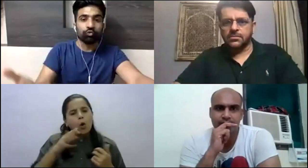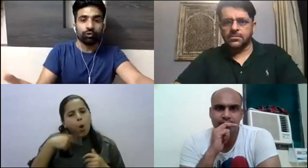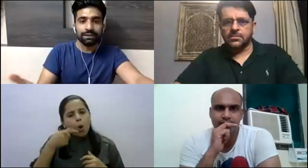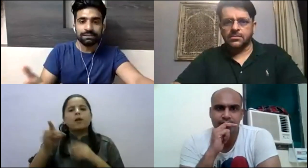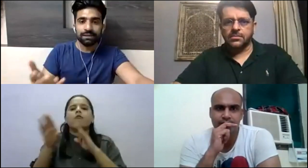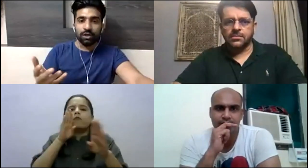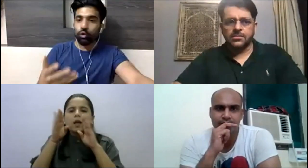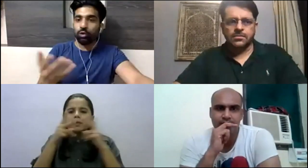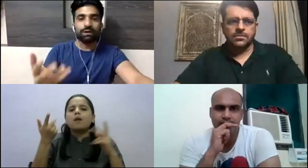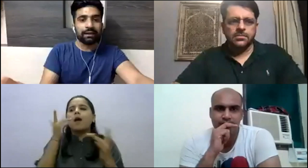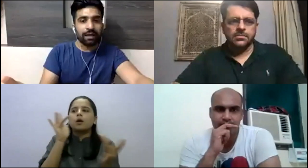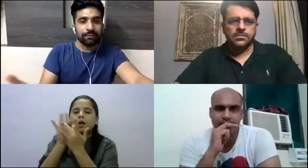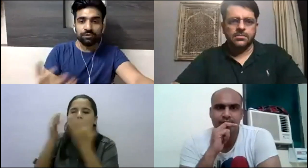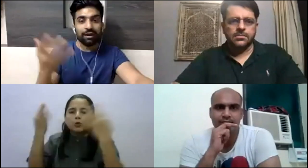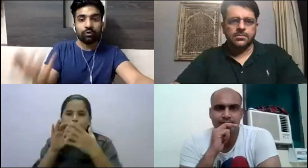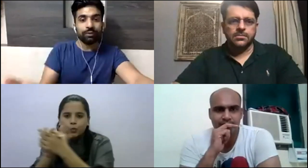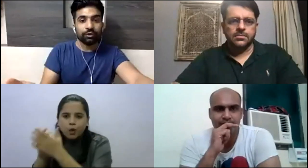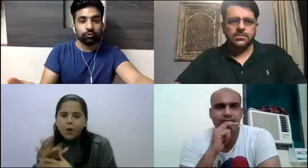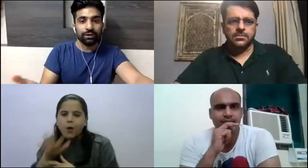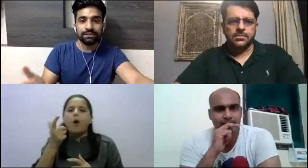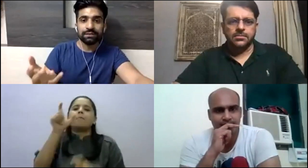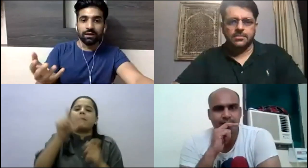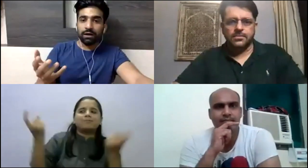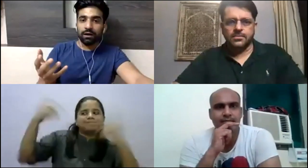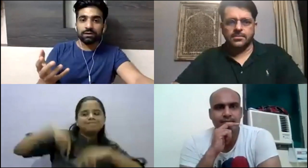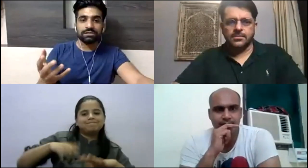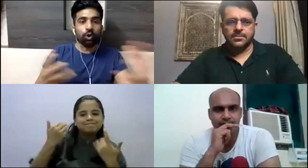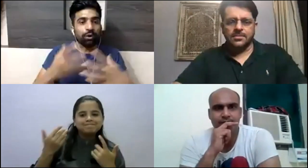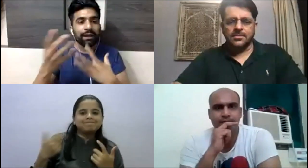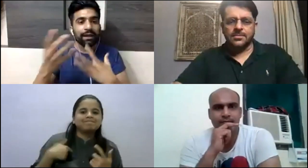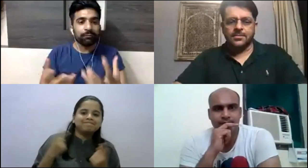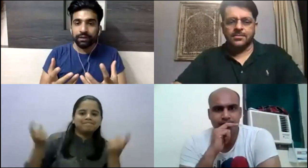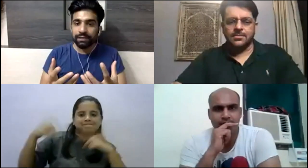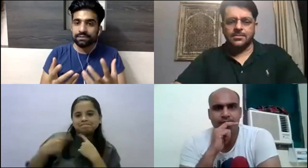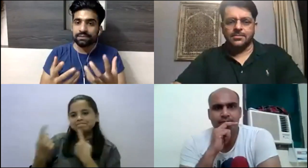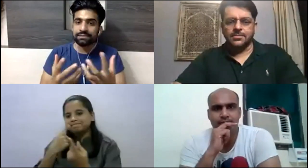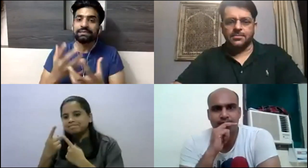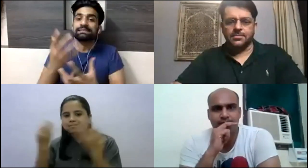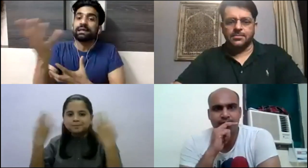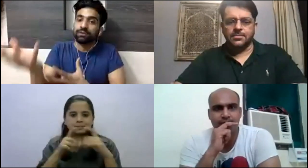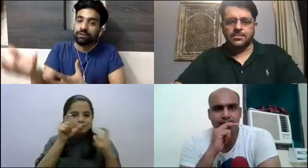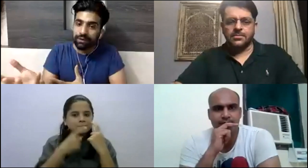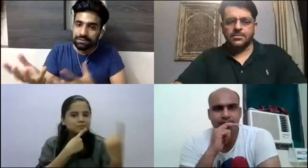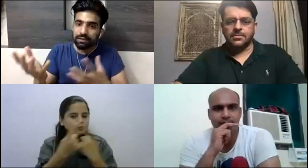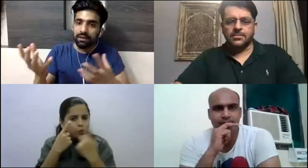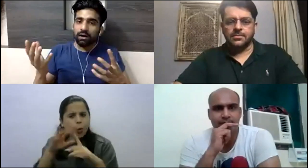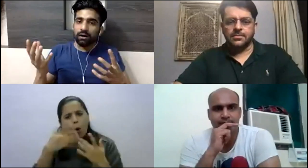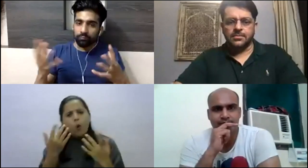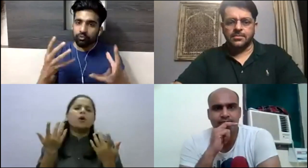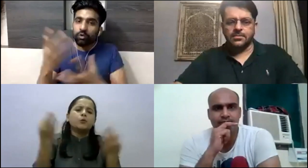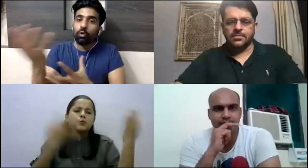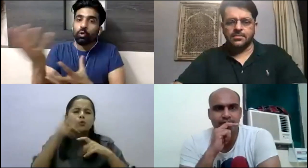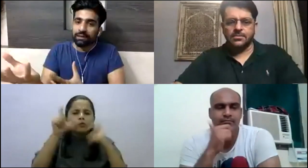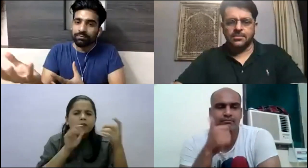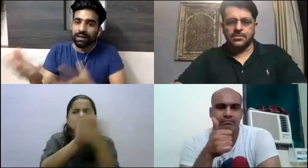new friends, go on dating apps and try to make new friends, see online communities and seek other friends. You